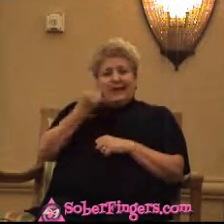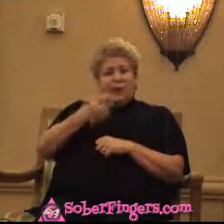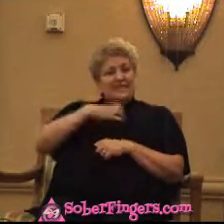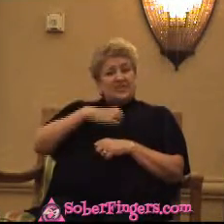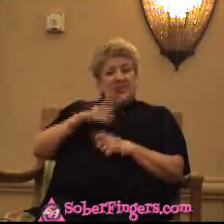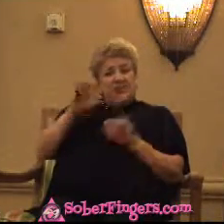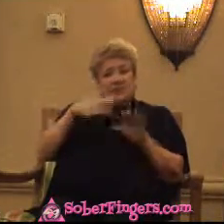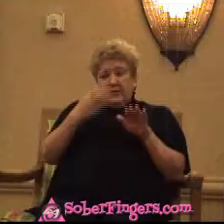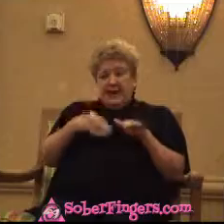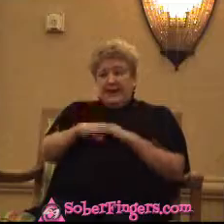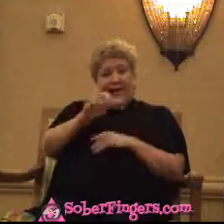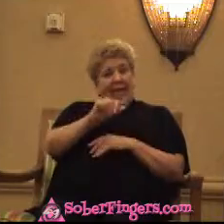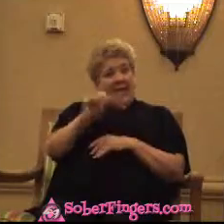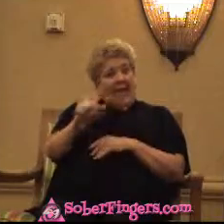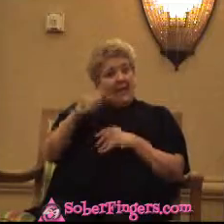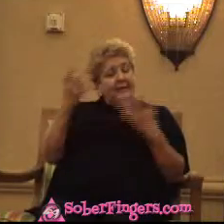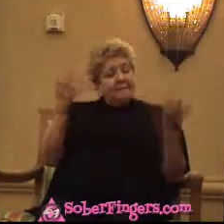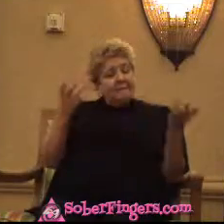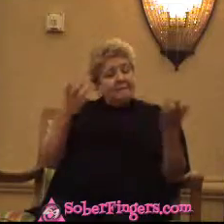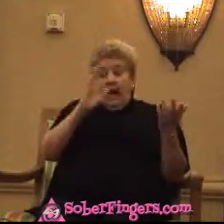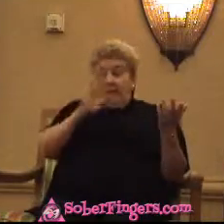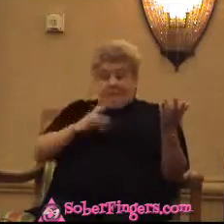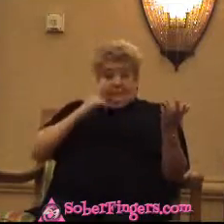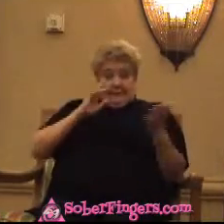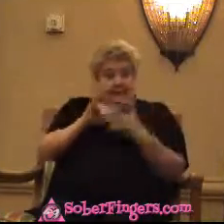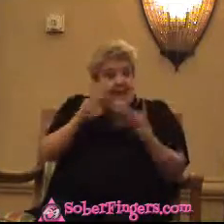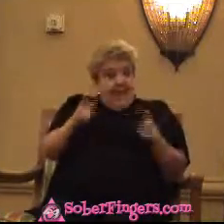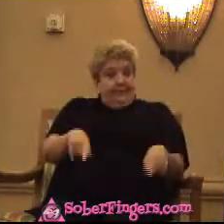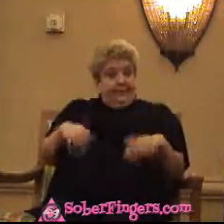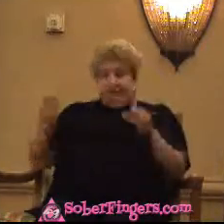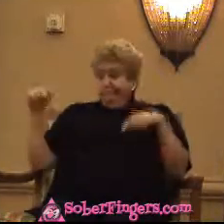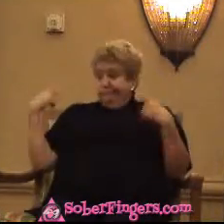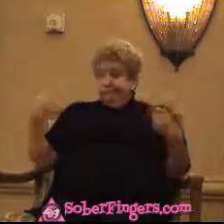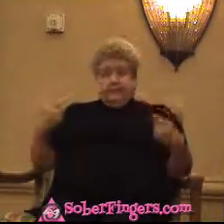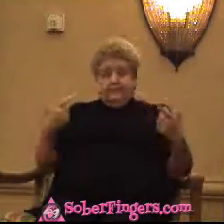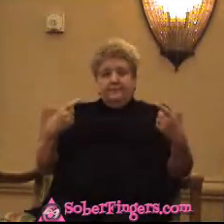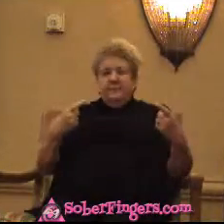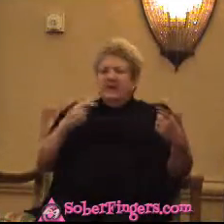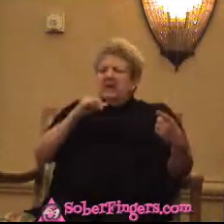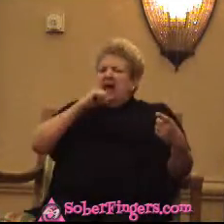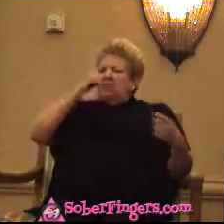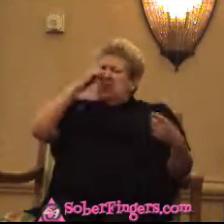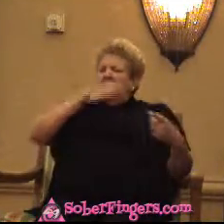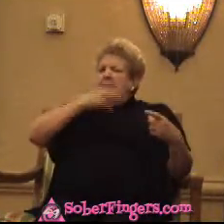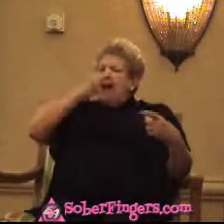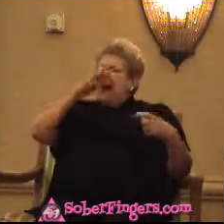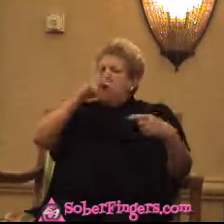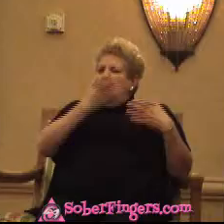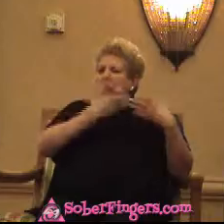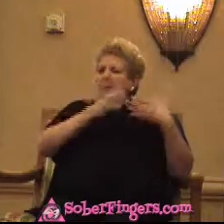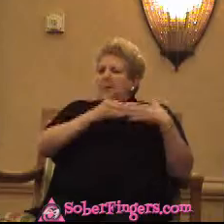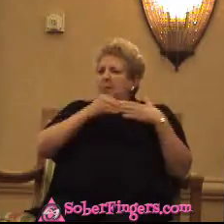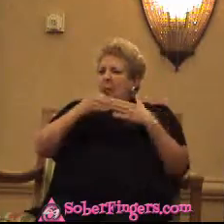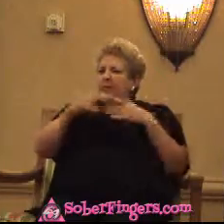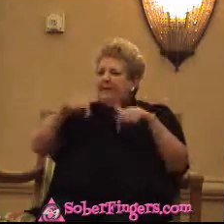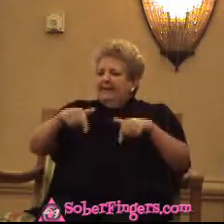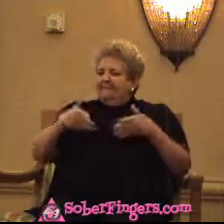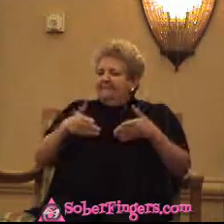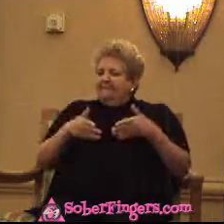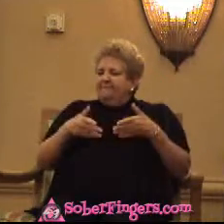Anonymous. I haven't seen it happen yet. So I don't think my higher power brought me this far to drop me on my head.